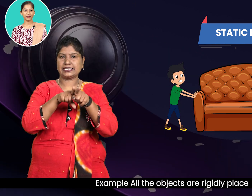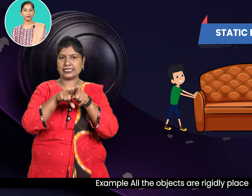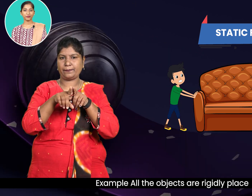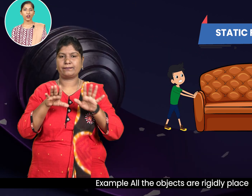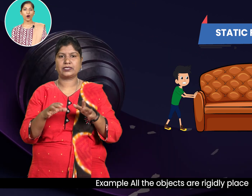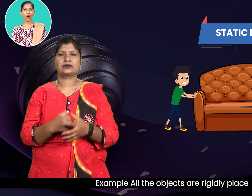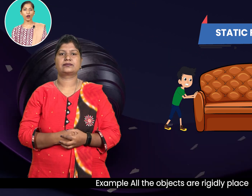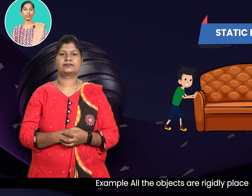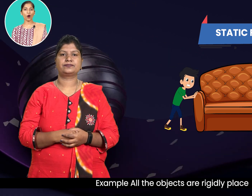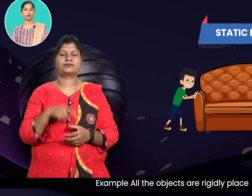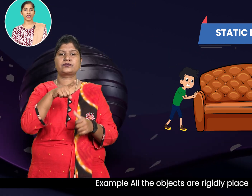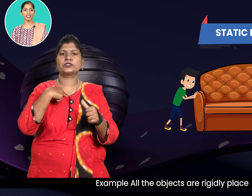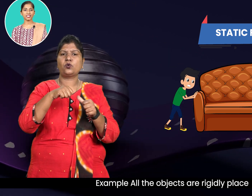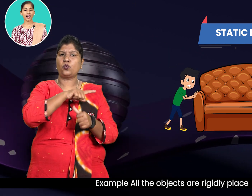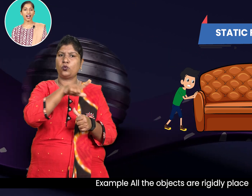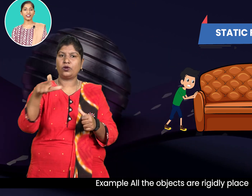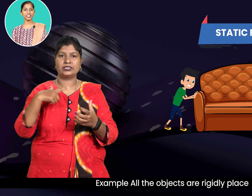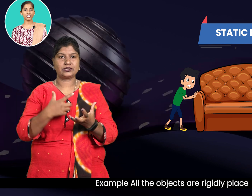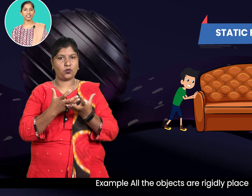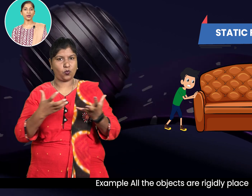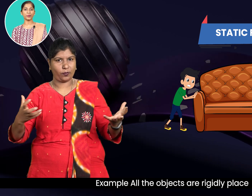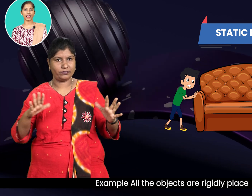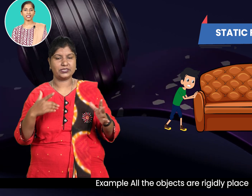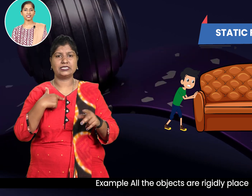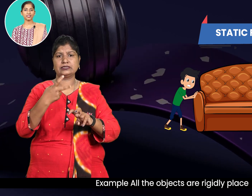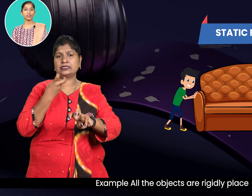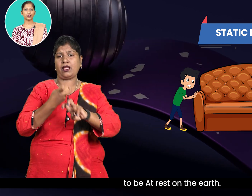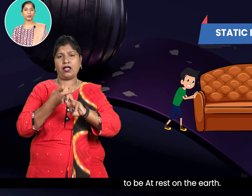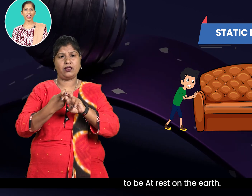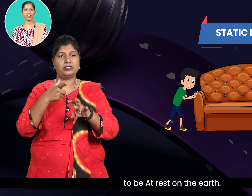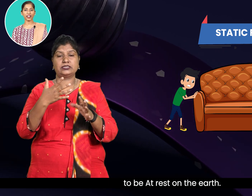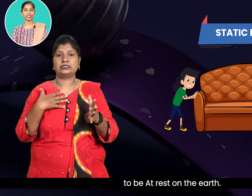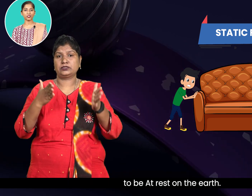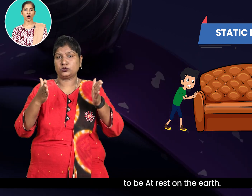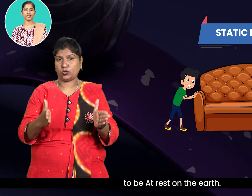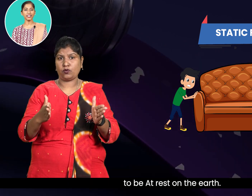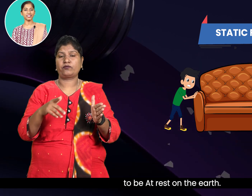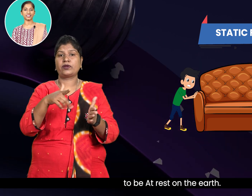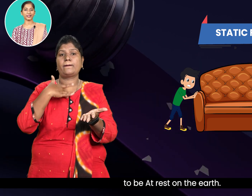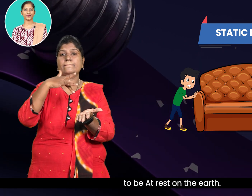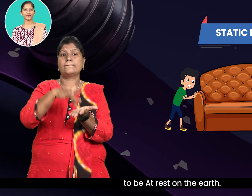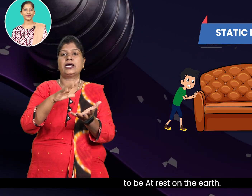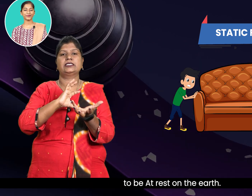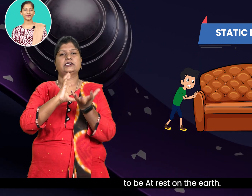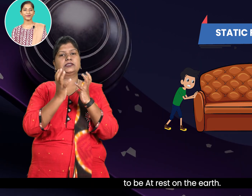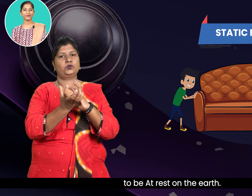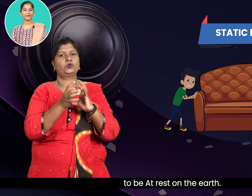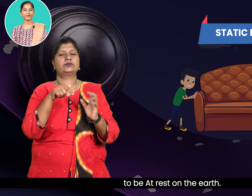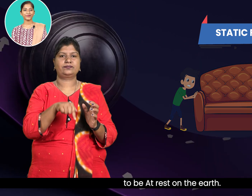Example, all the objects are rigidly placed to be at rest on the earth.